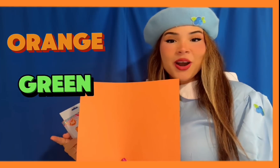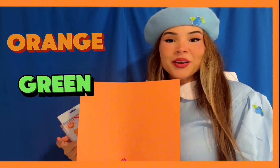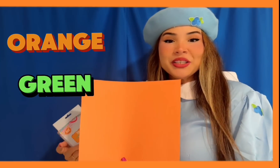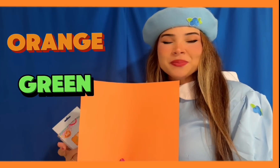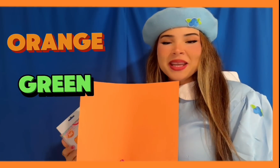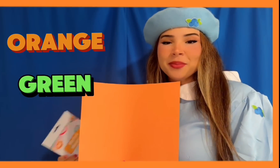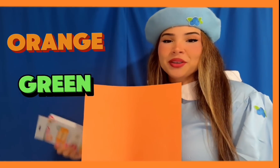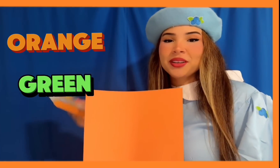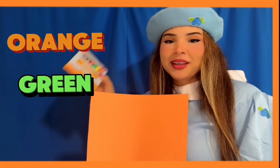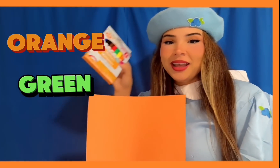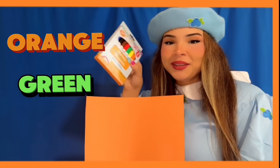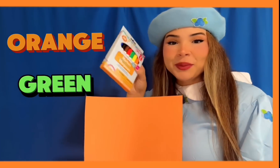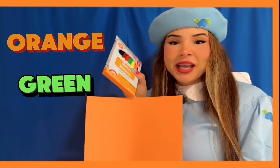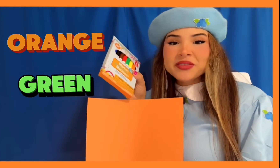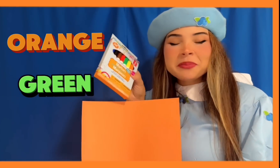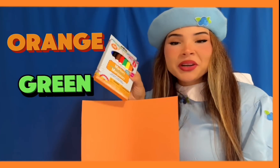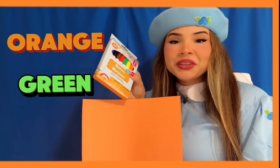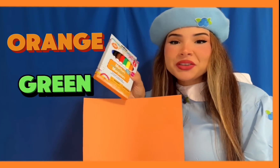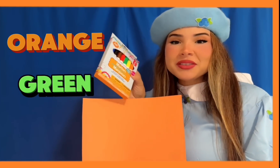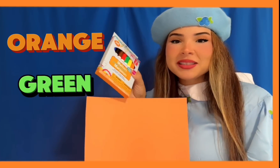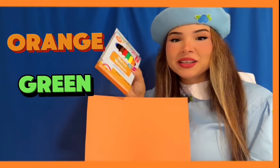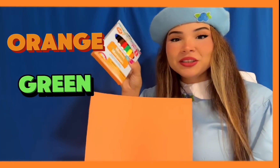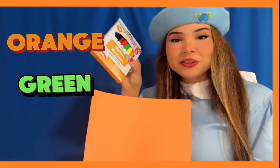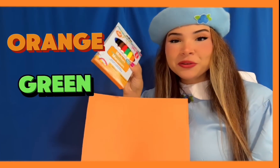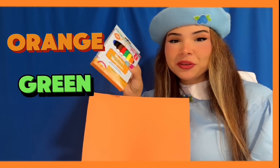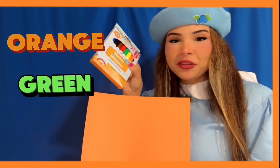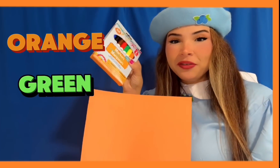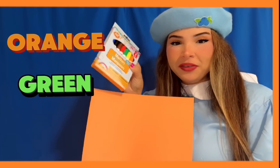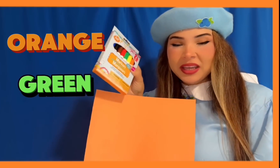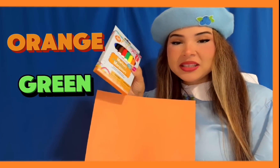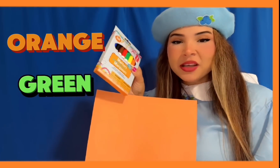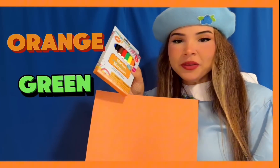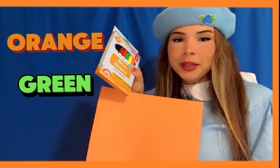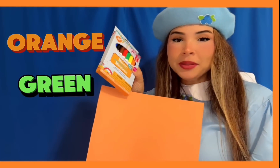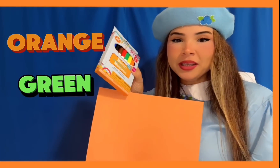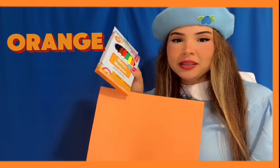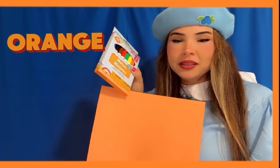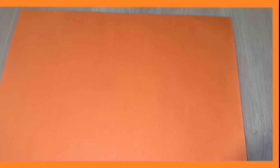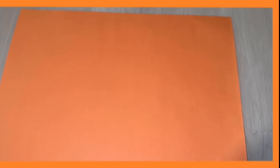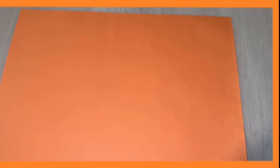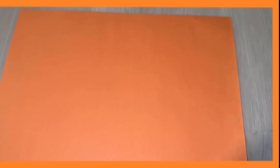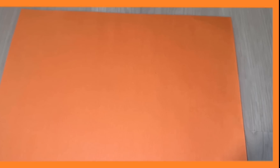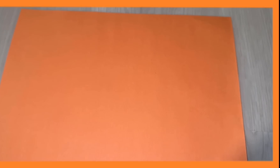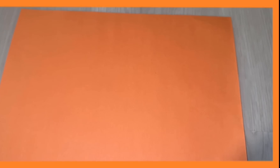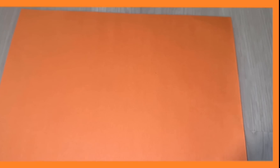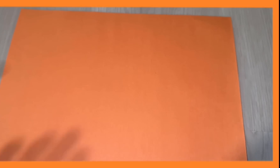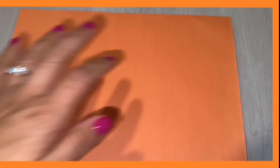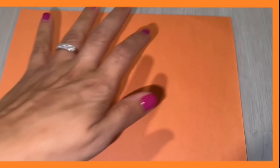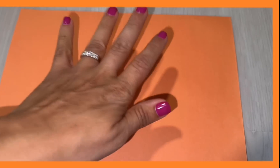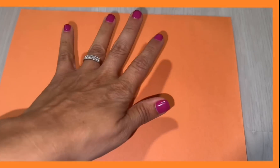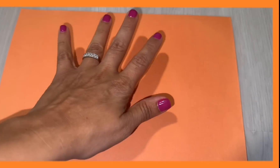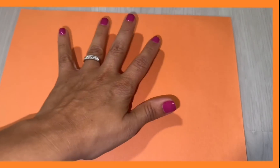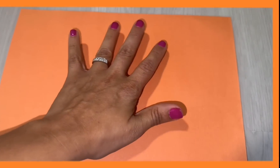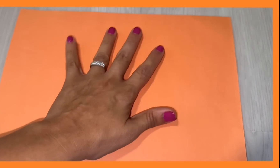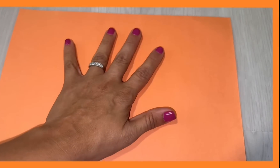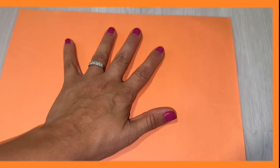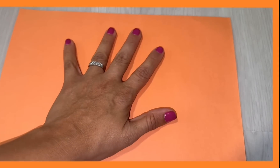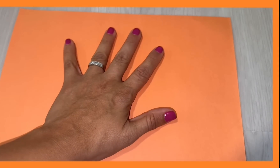orange paper and we have some markers. So for the face of the pumpkin, now that we have a construction paper, we're going